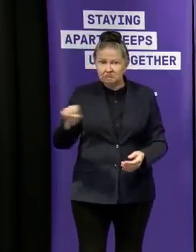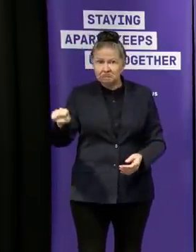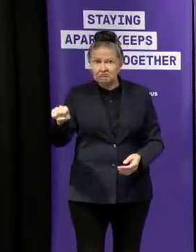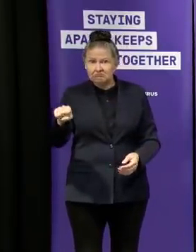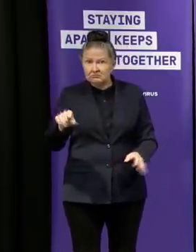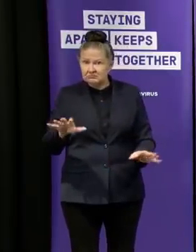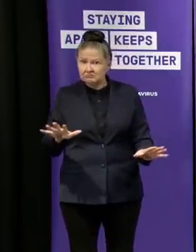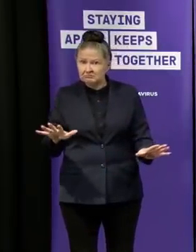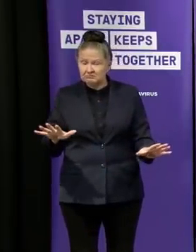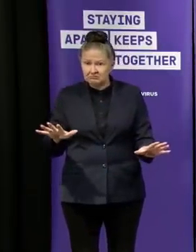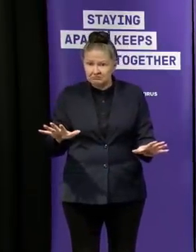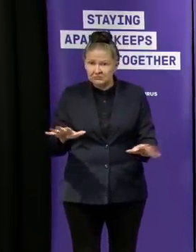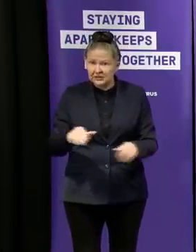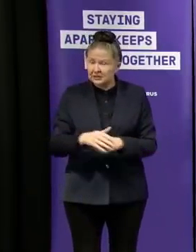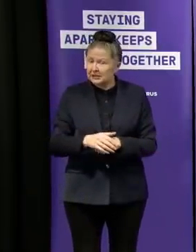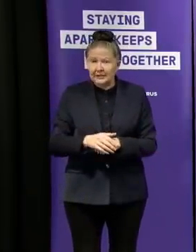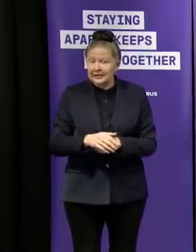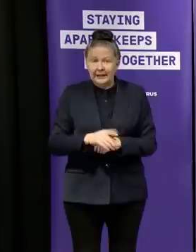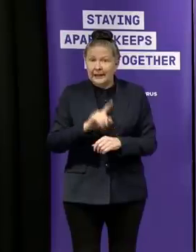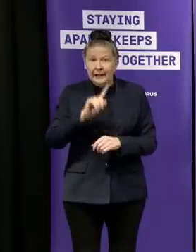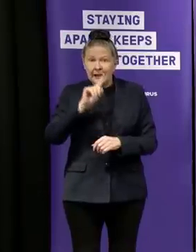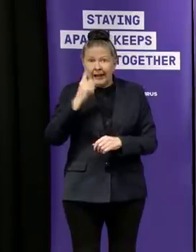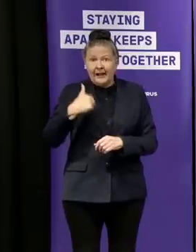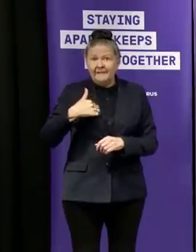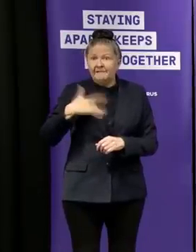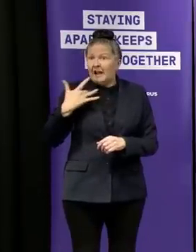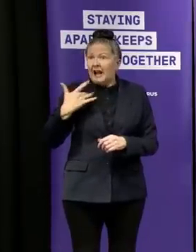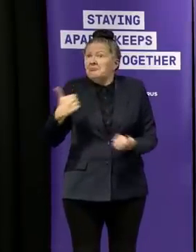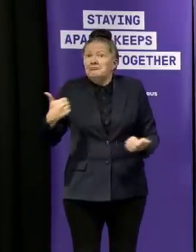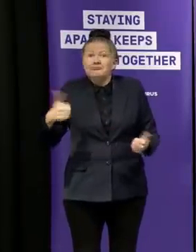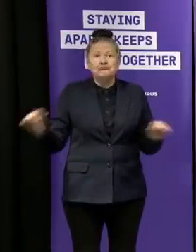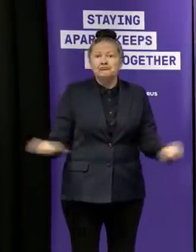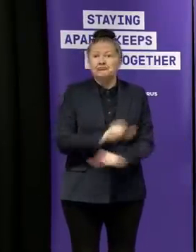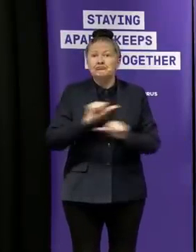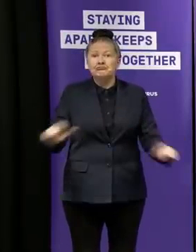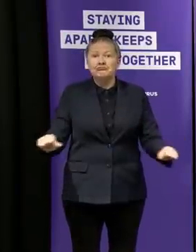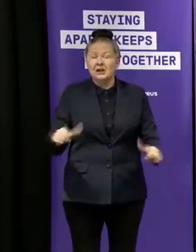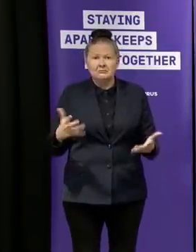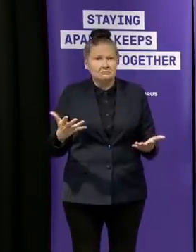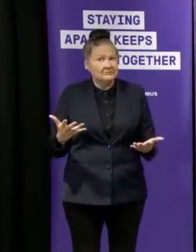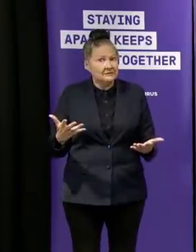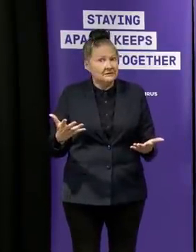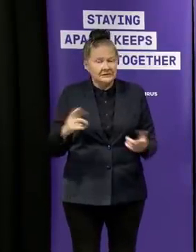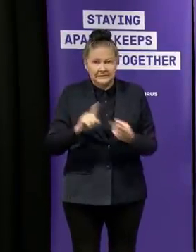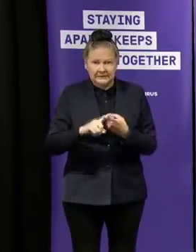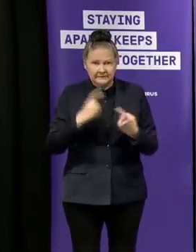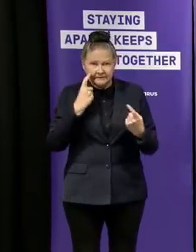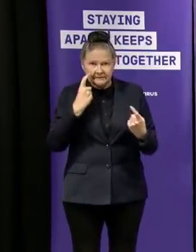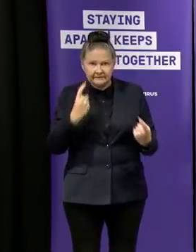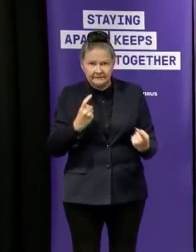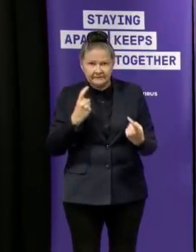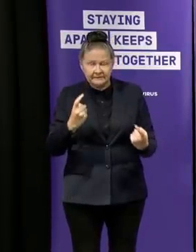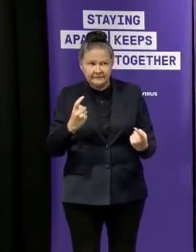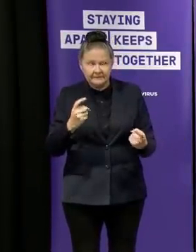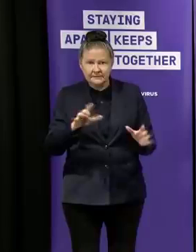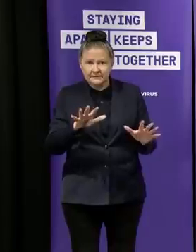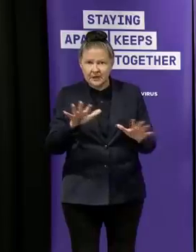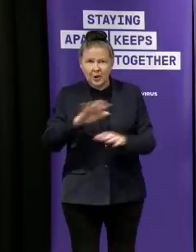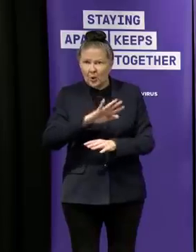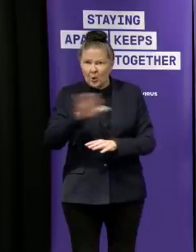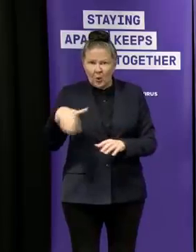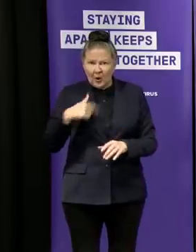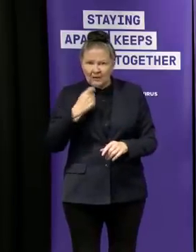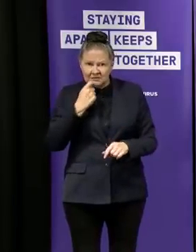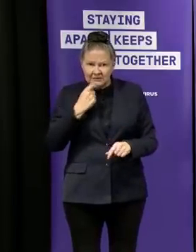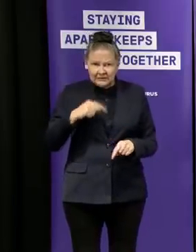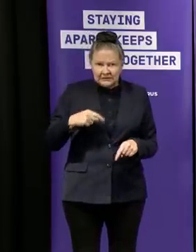I can never be complacent about them, and we're precautionary about them, but we're all on tenterhooks